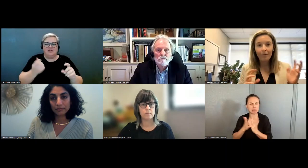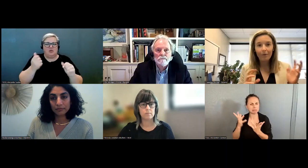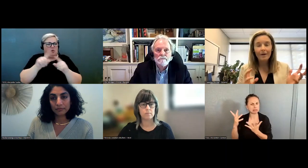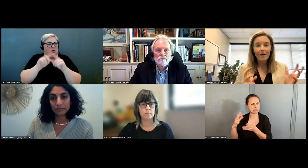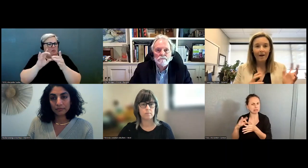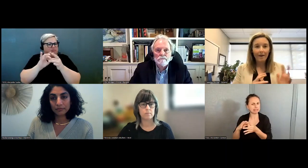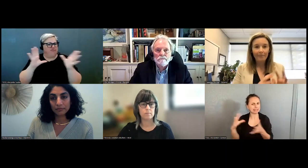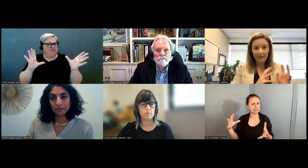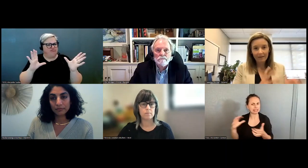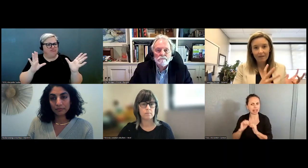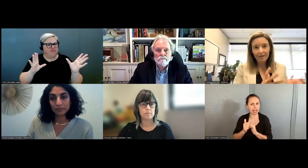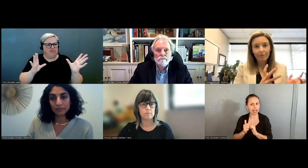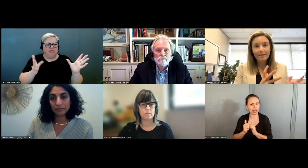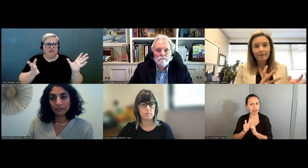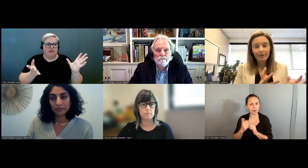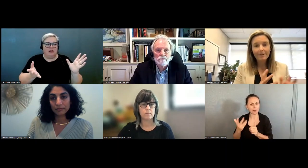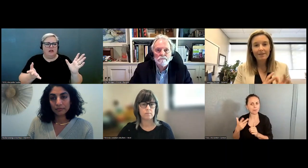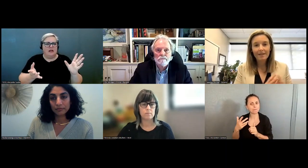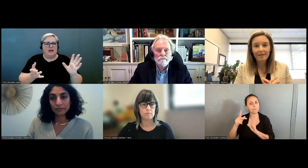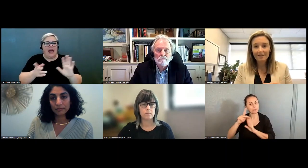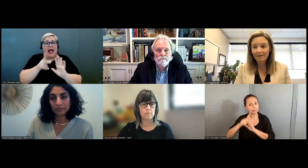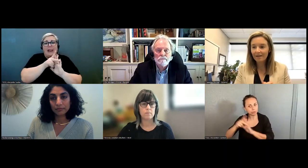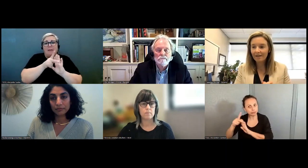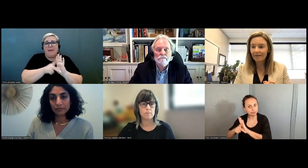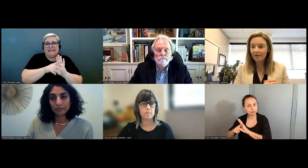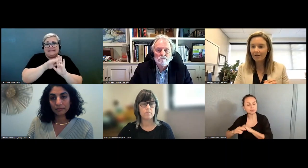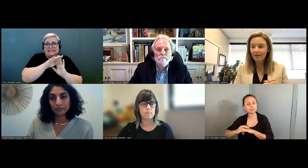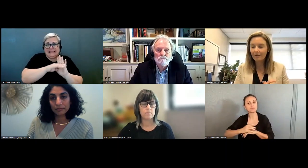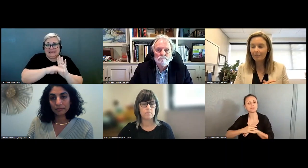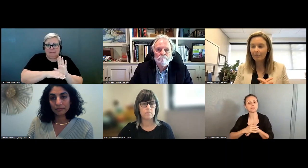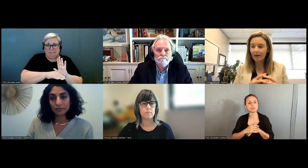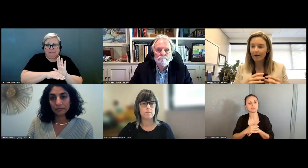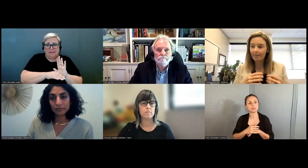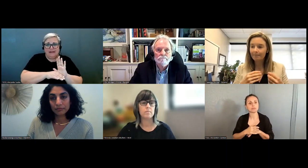from how like the principles and the